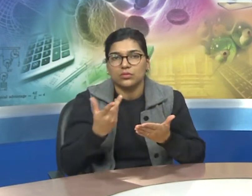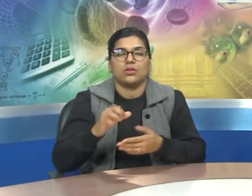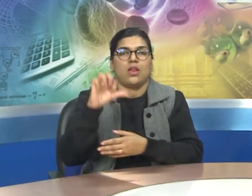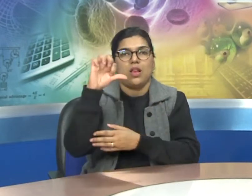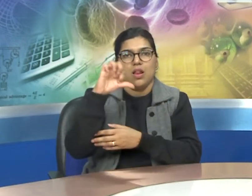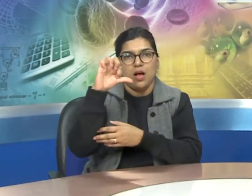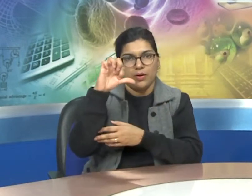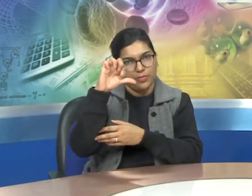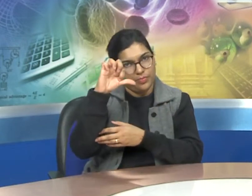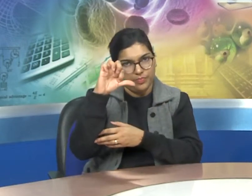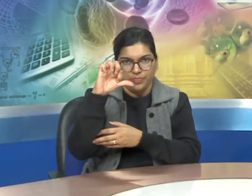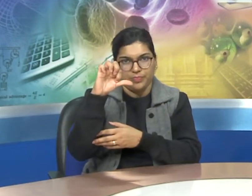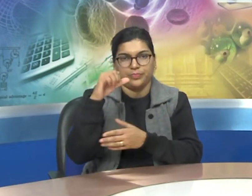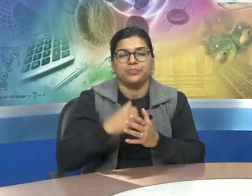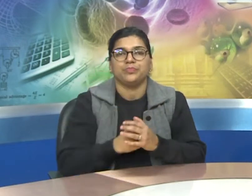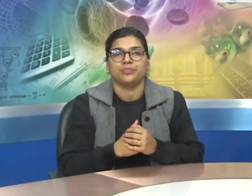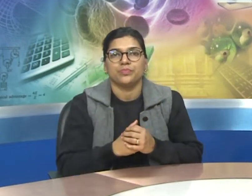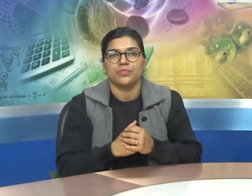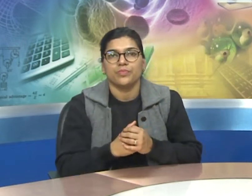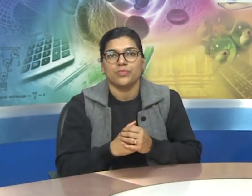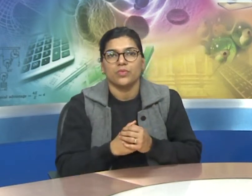We are doing lesson number 9.